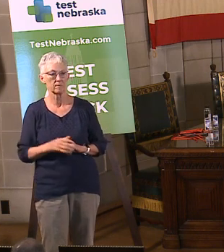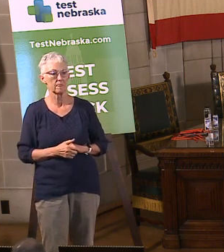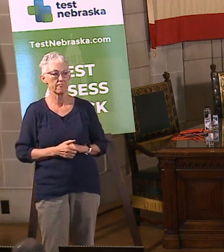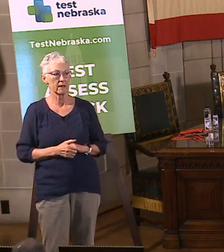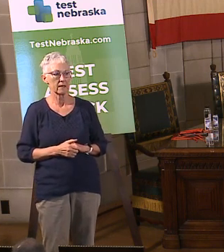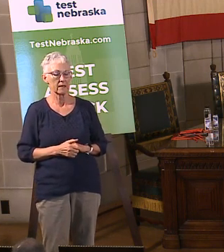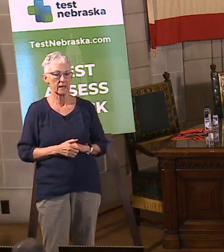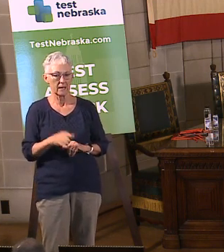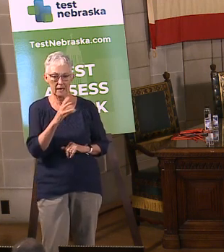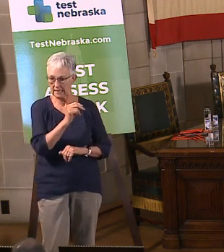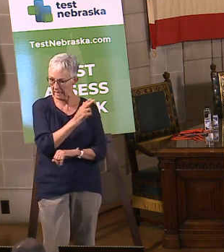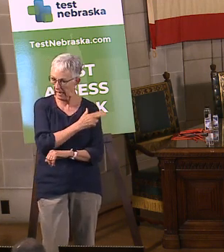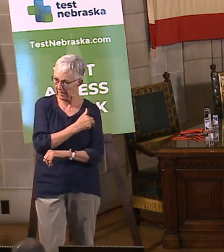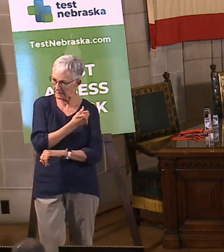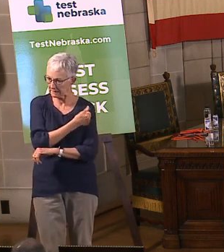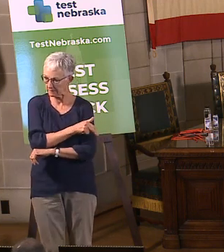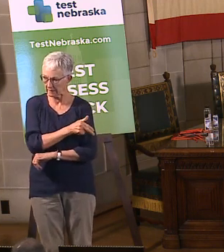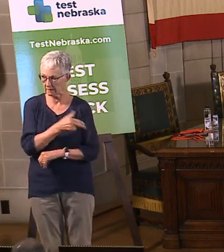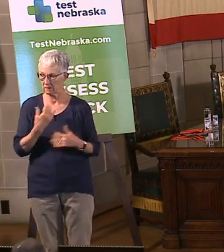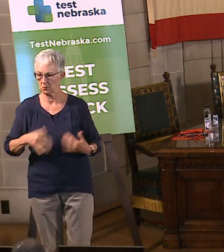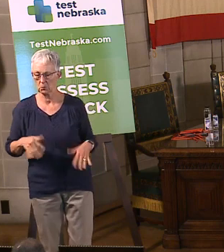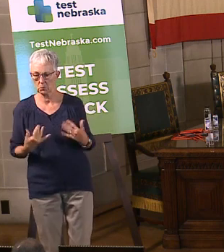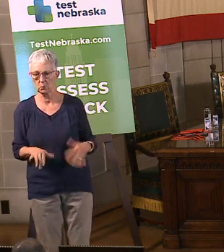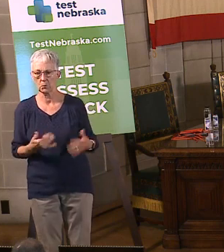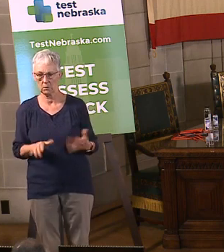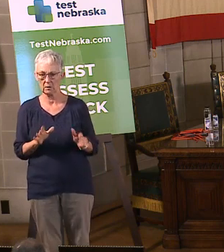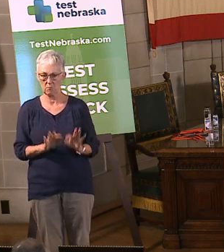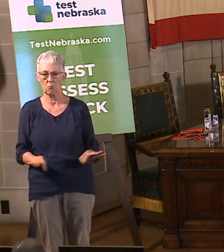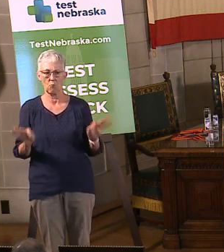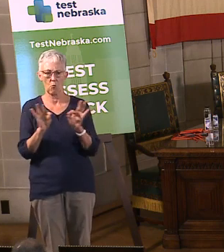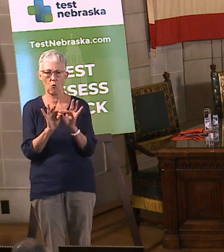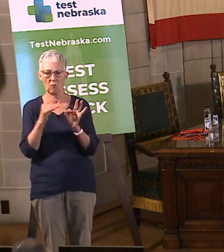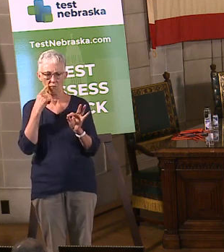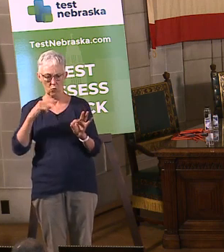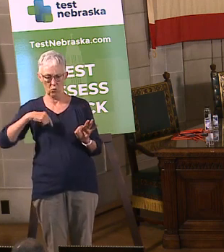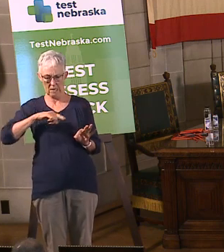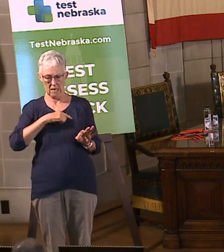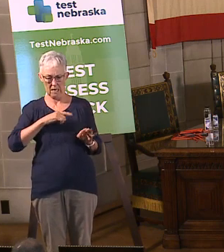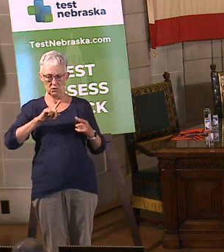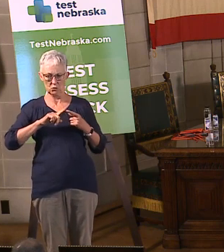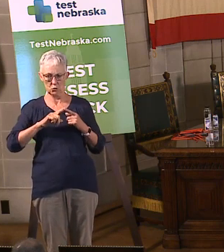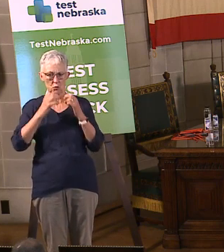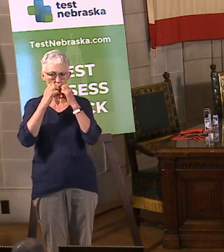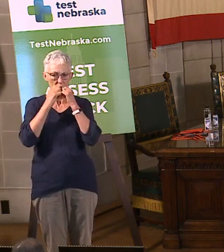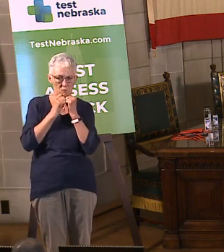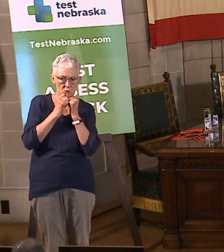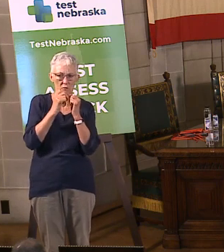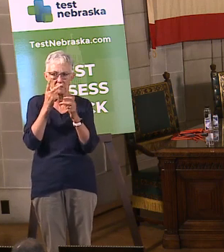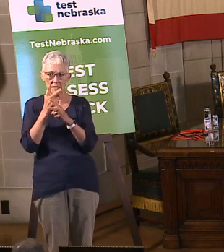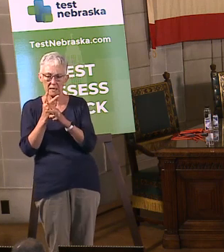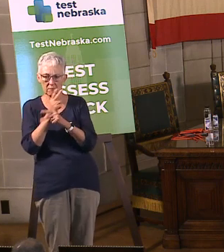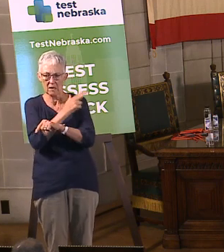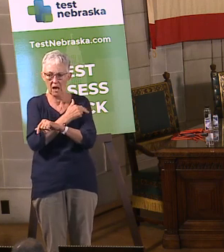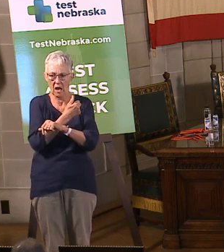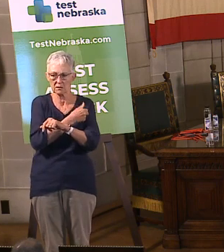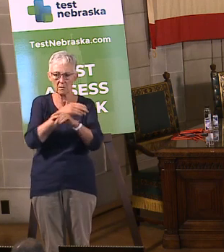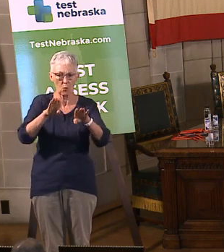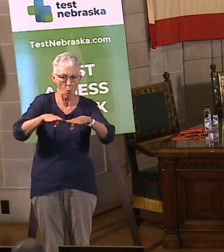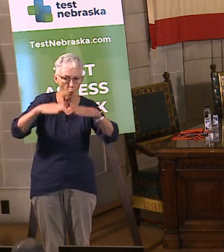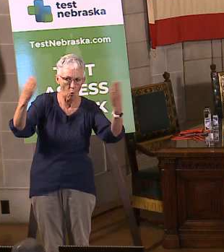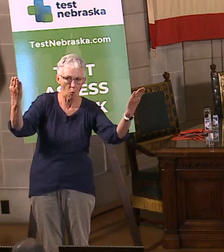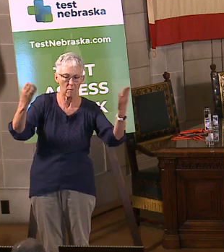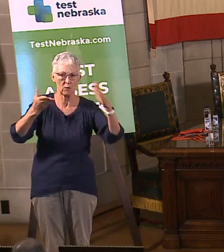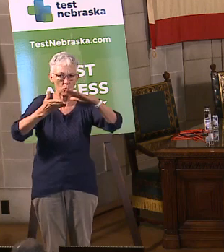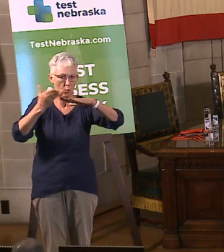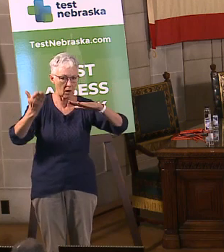the whole reason we put all these restrictions in place is to make sure we preserve our healthcare system. So that has been the guiding